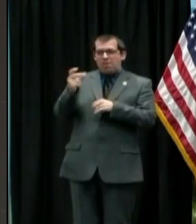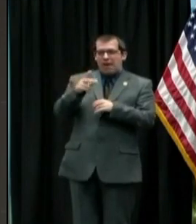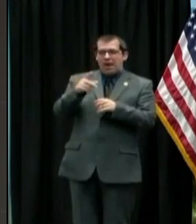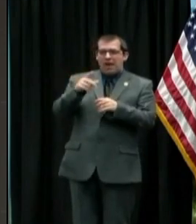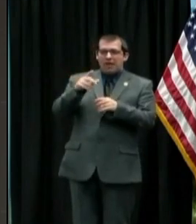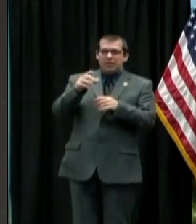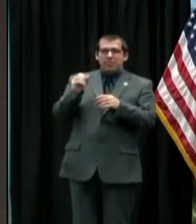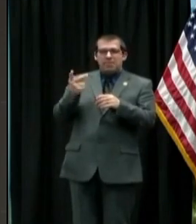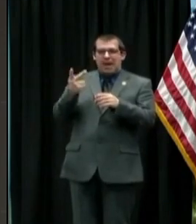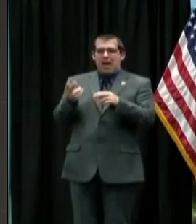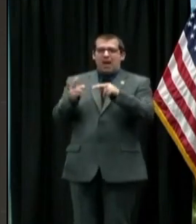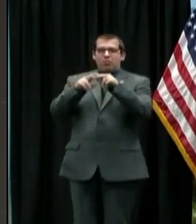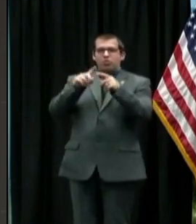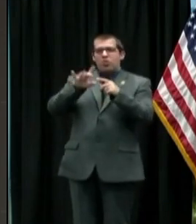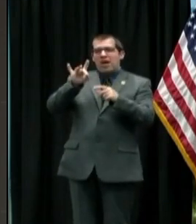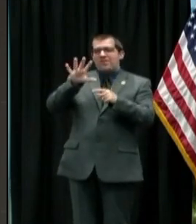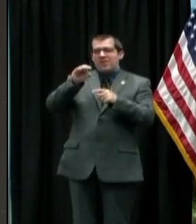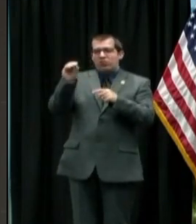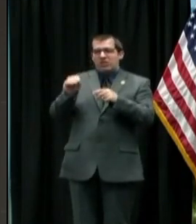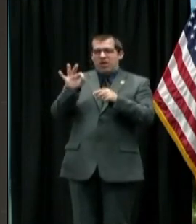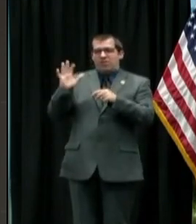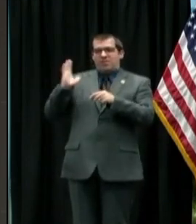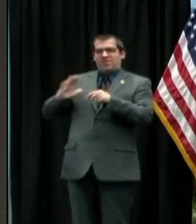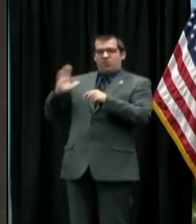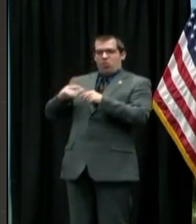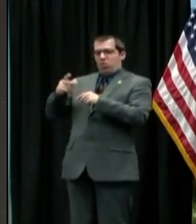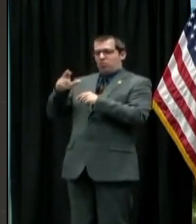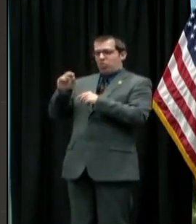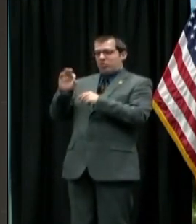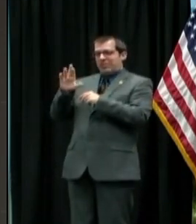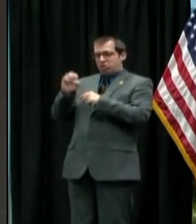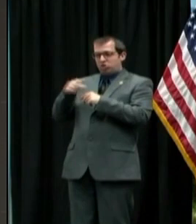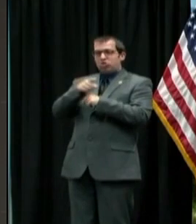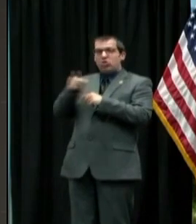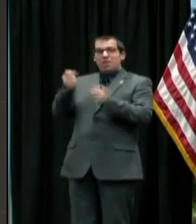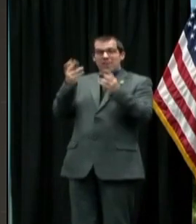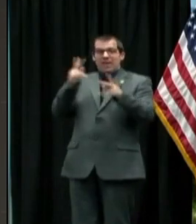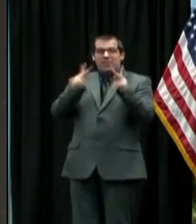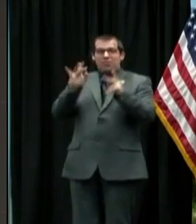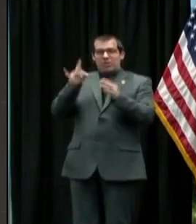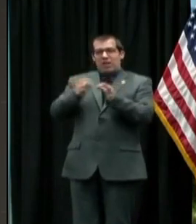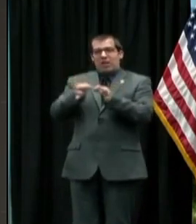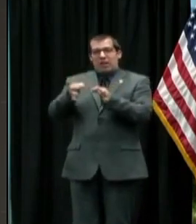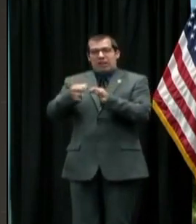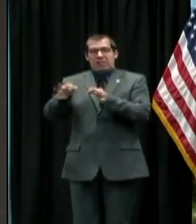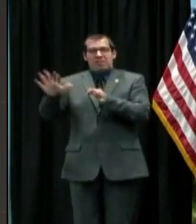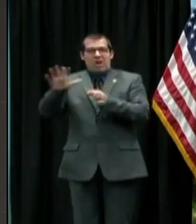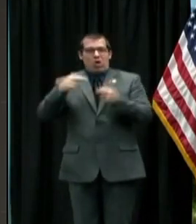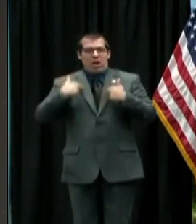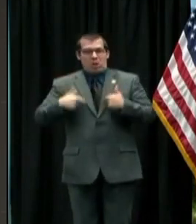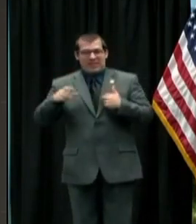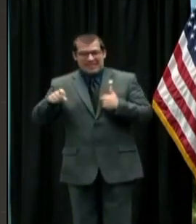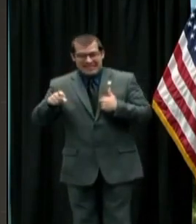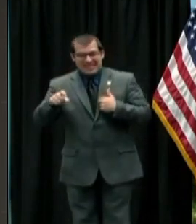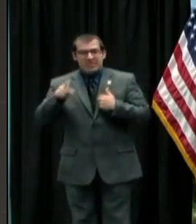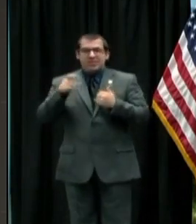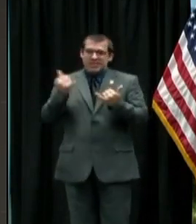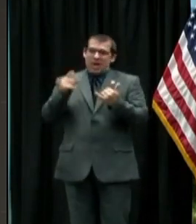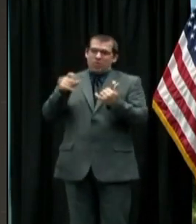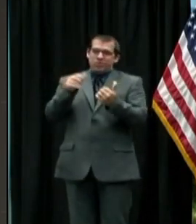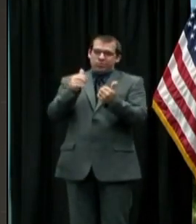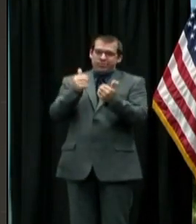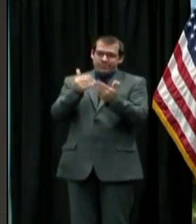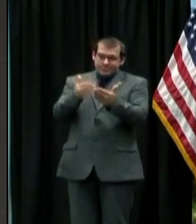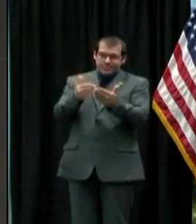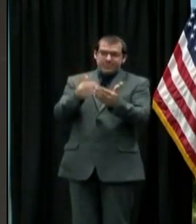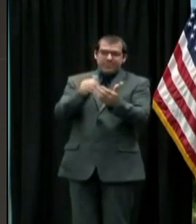they were before, but people have put off health needs that need to be addressed, and the hospital is there to serve those